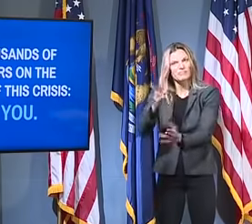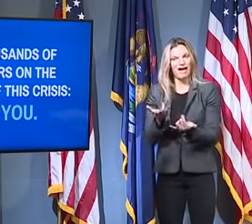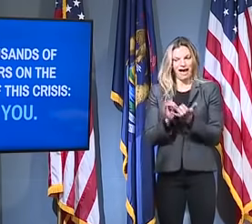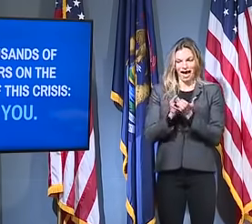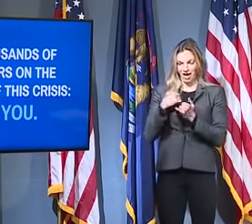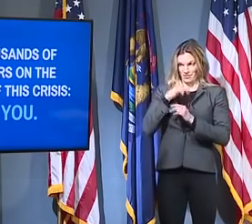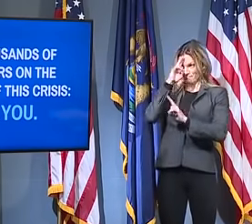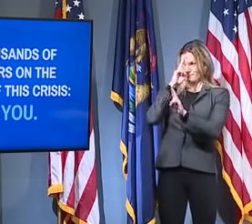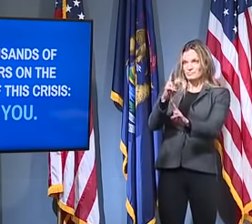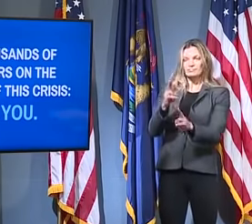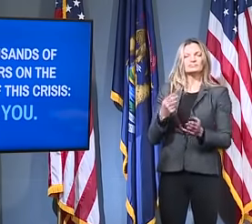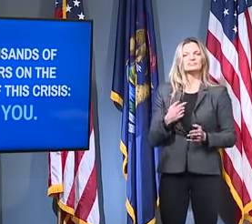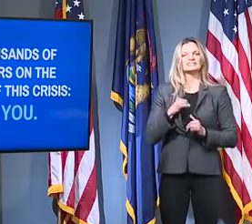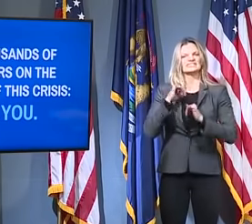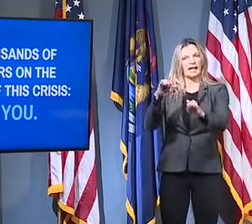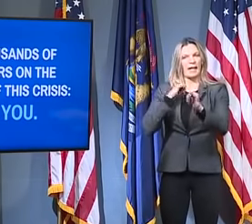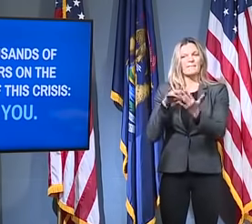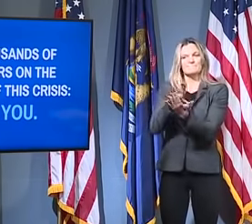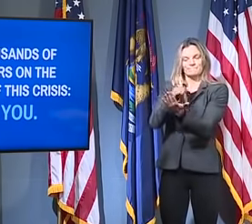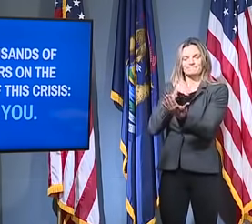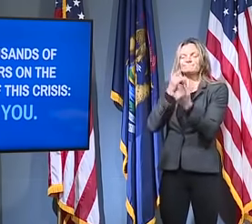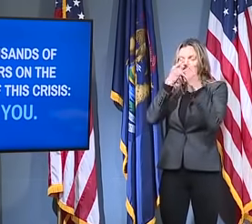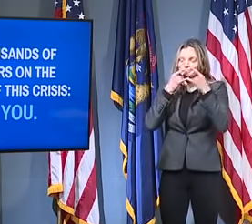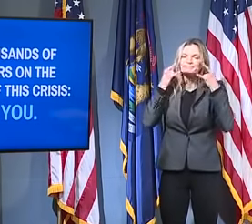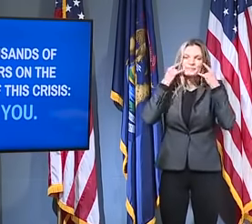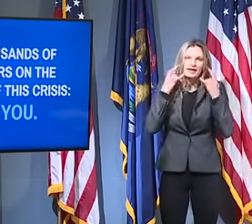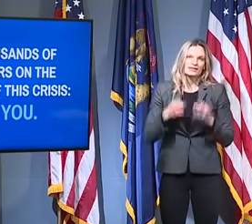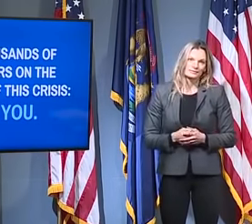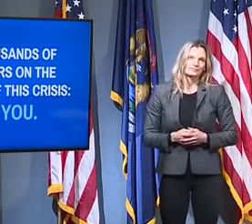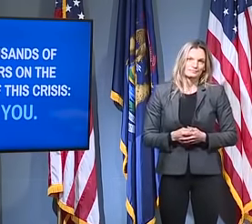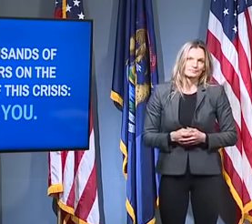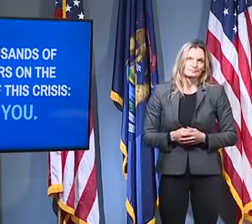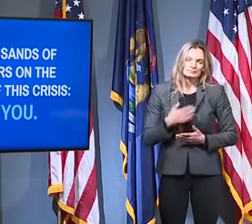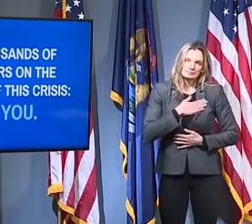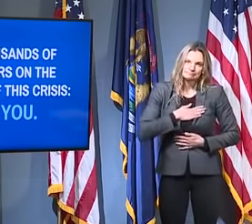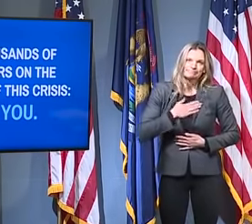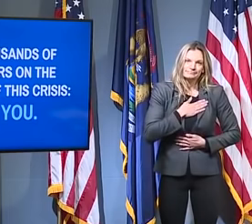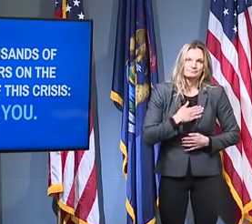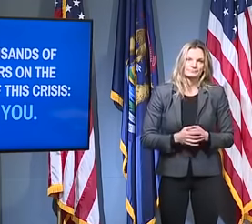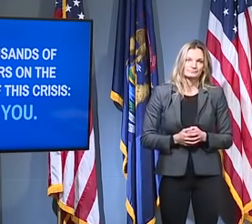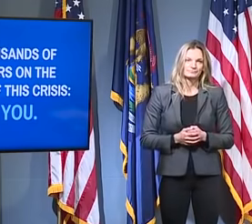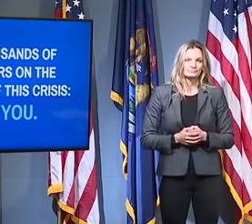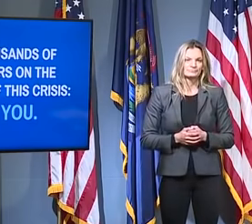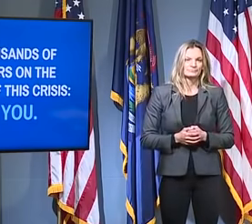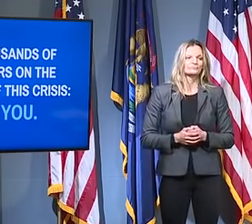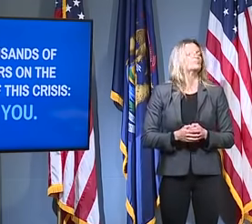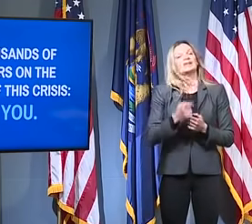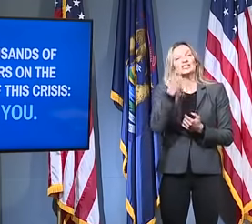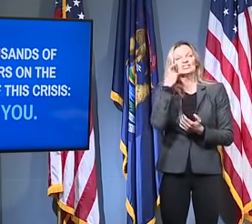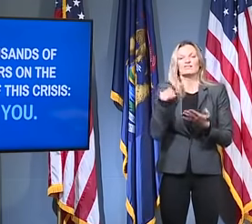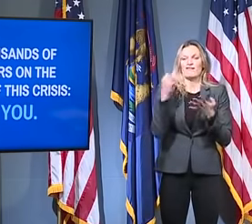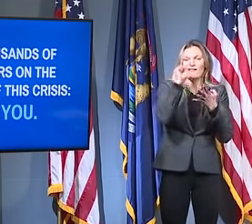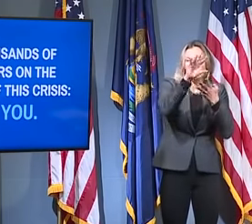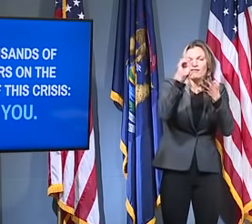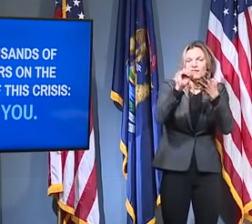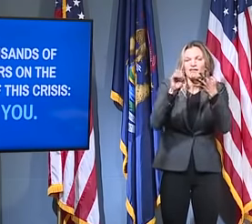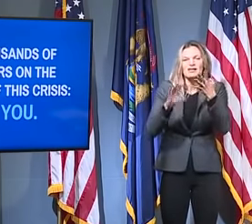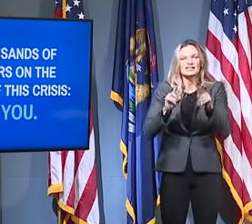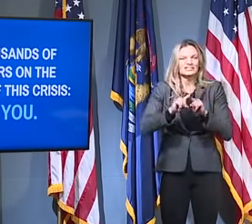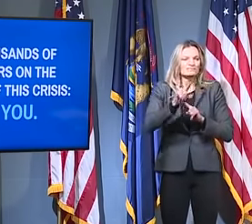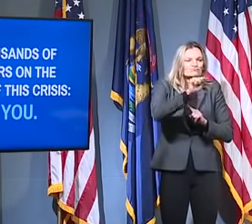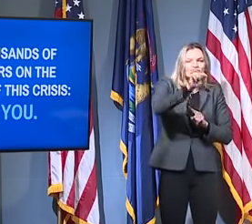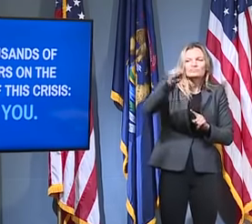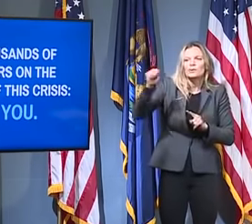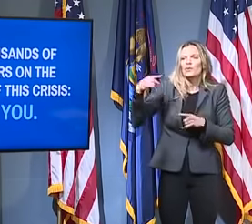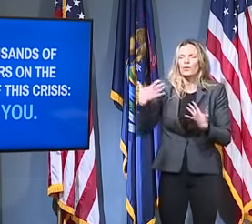by masking up. So with that, I want to say thank you to all of those who I've just described who've stayed on the front lines.